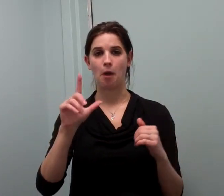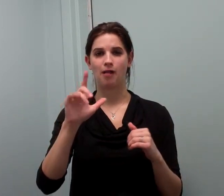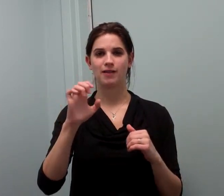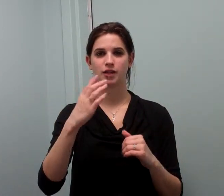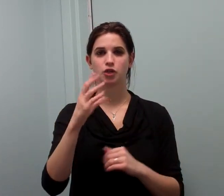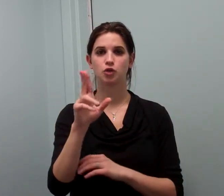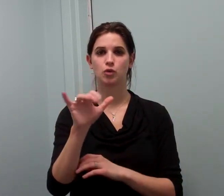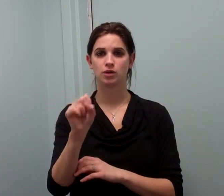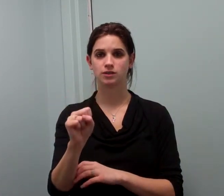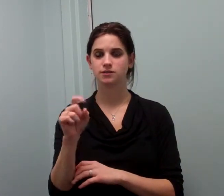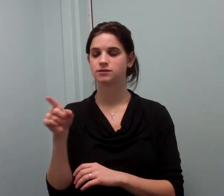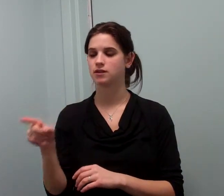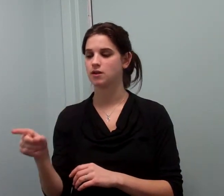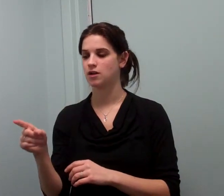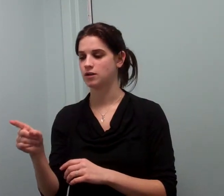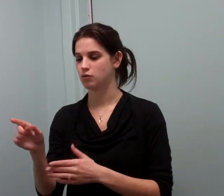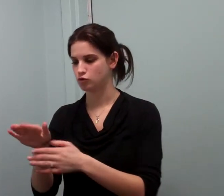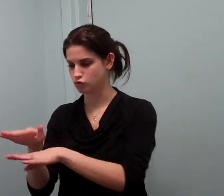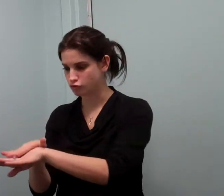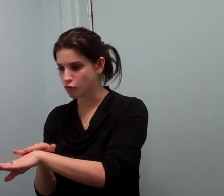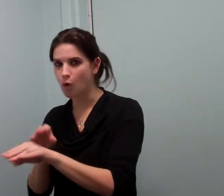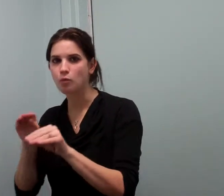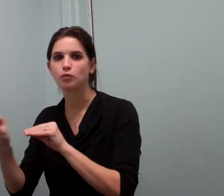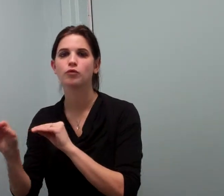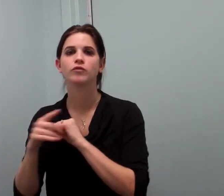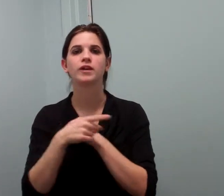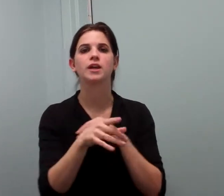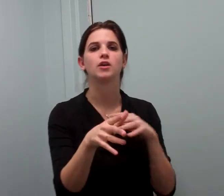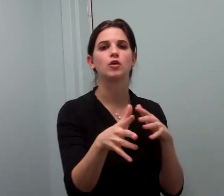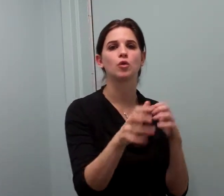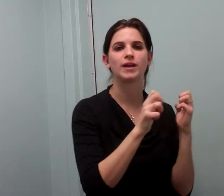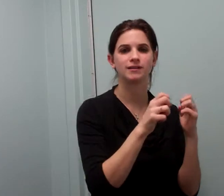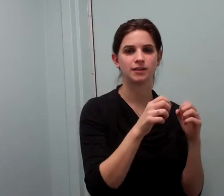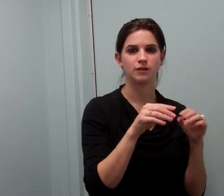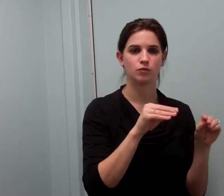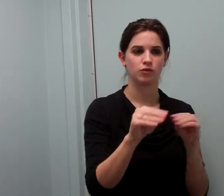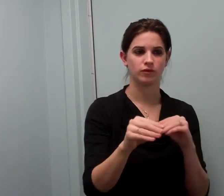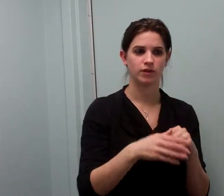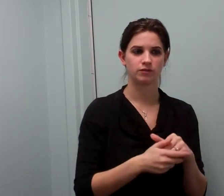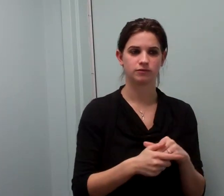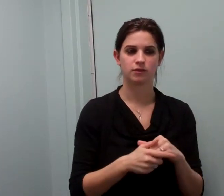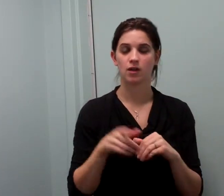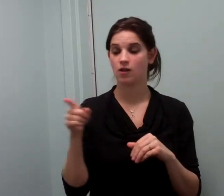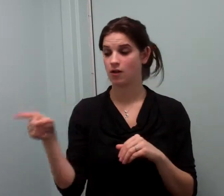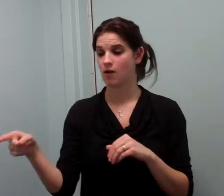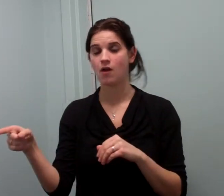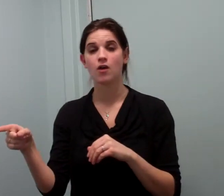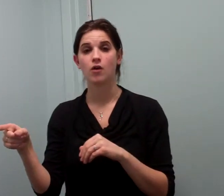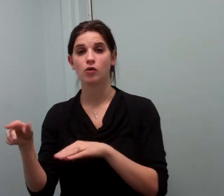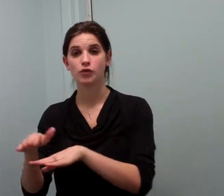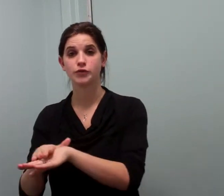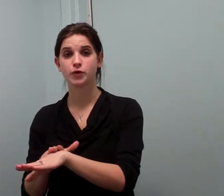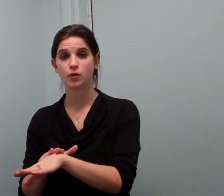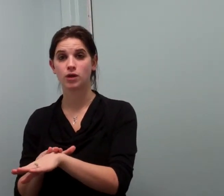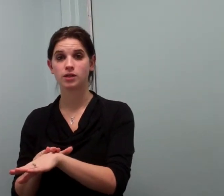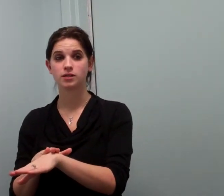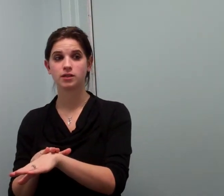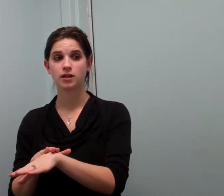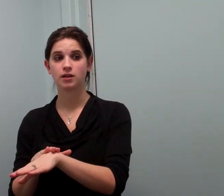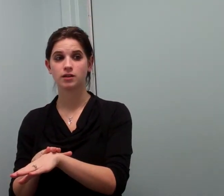ones moving quickly have more space between the molecules. The cold ones are usually kind of bunched up.